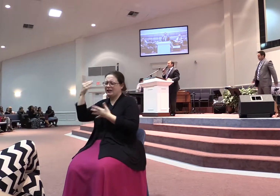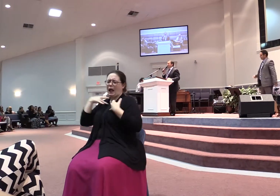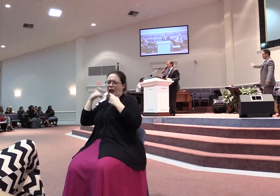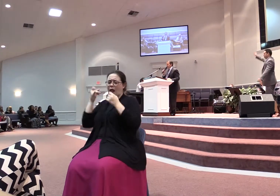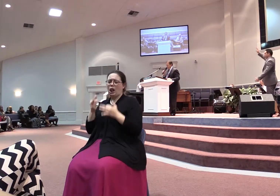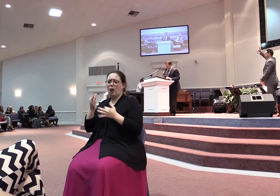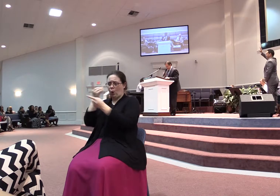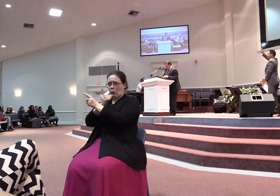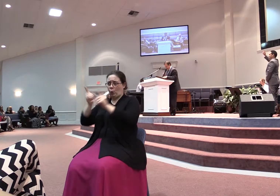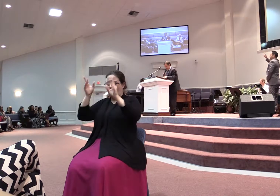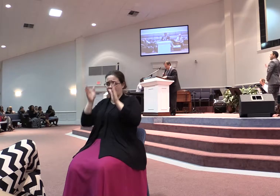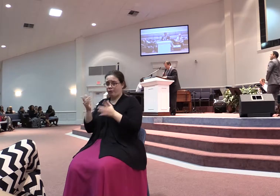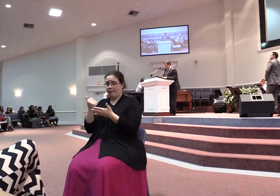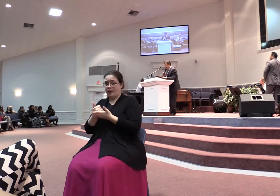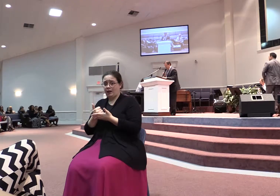healer, a